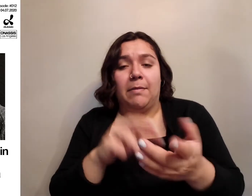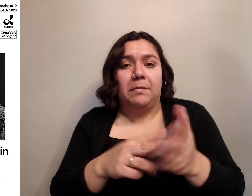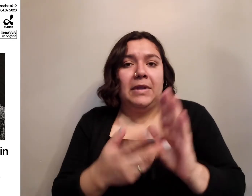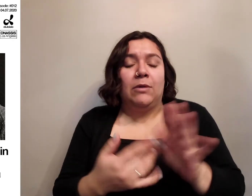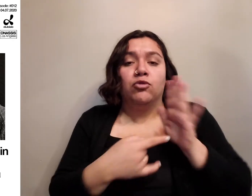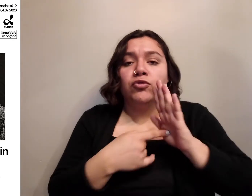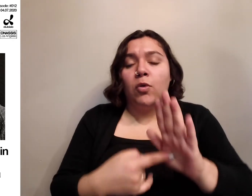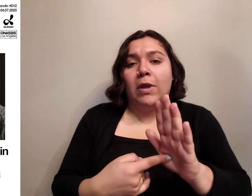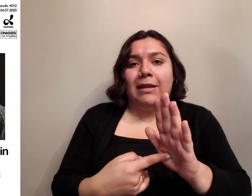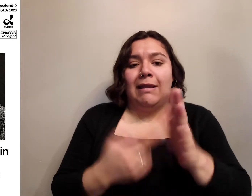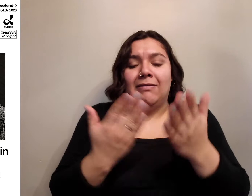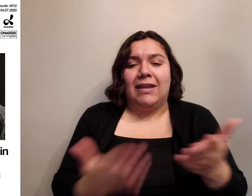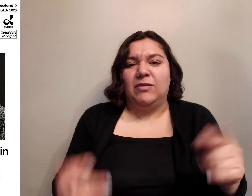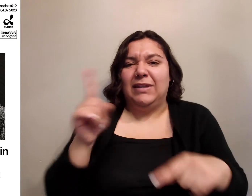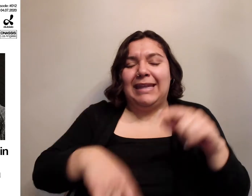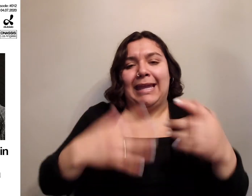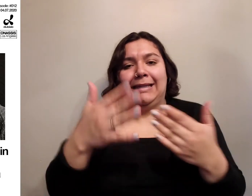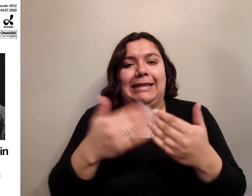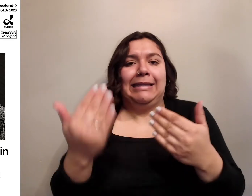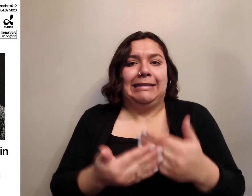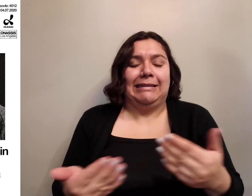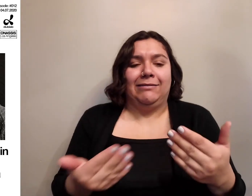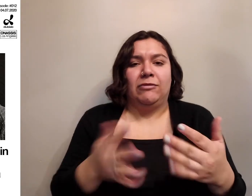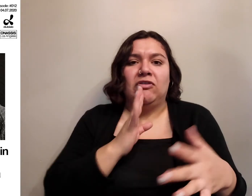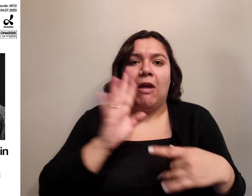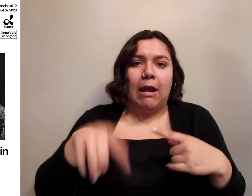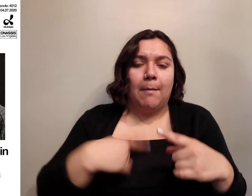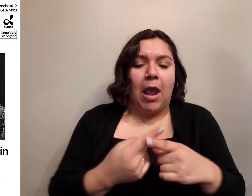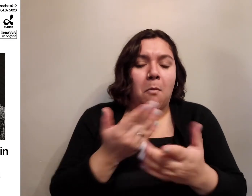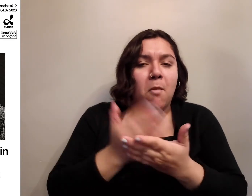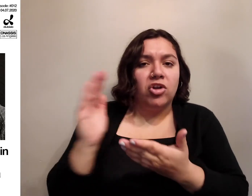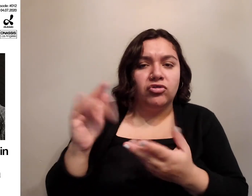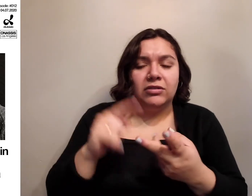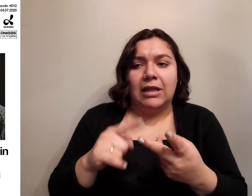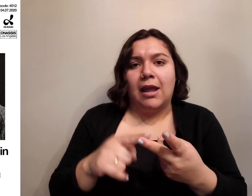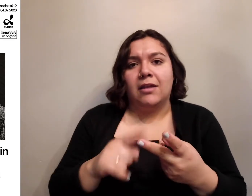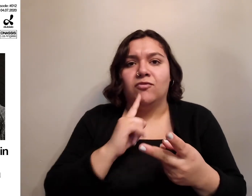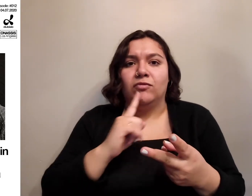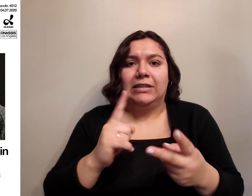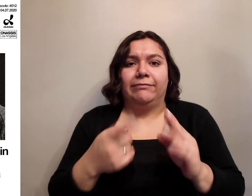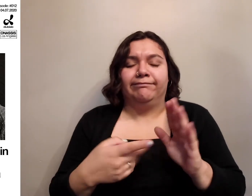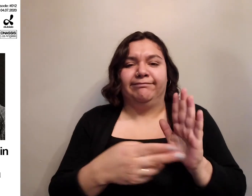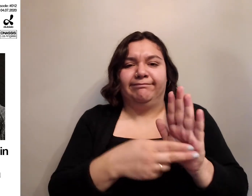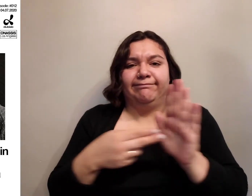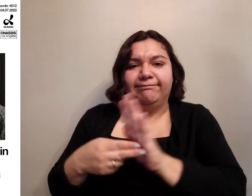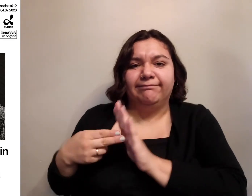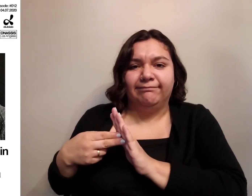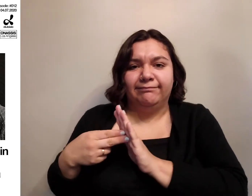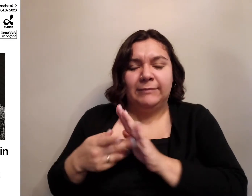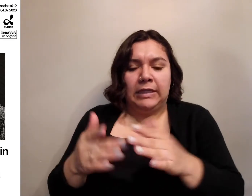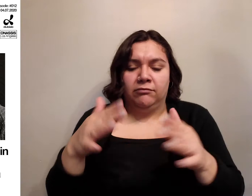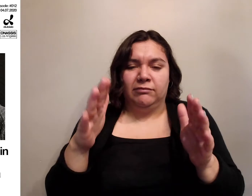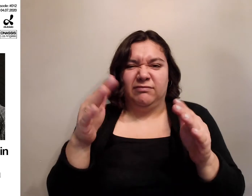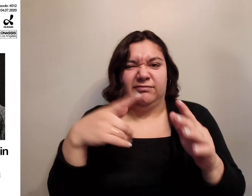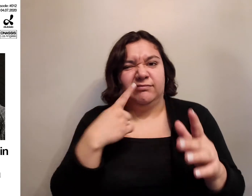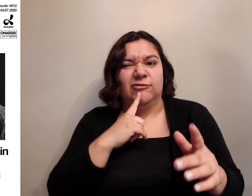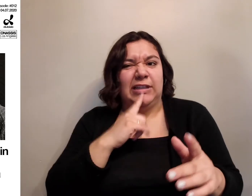we can't easily compartmentalize, marginalize, put in a box, and continue to ignore.